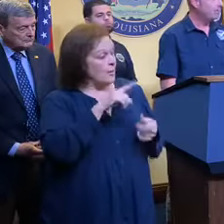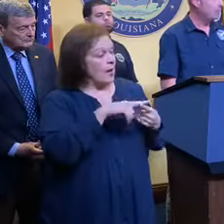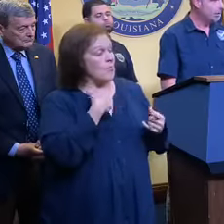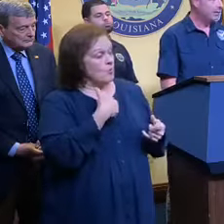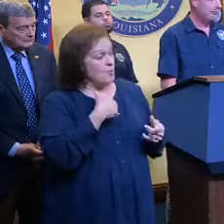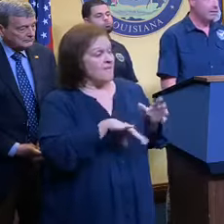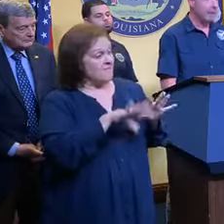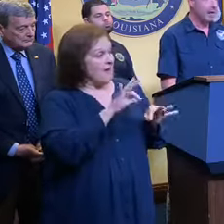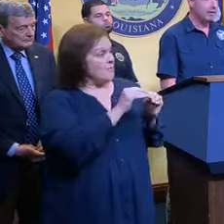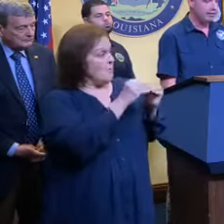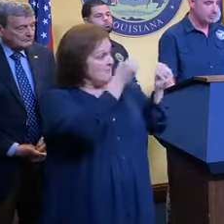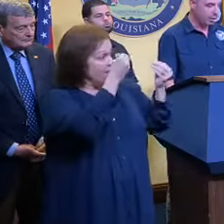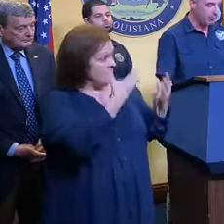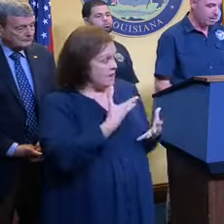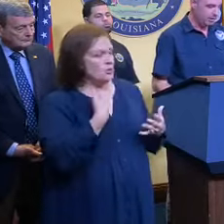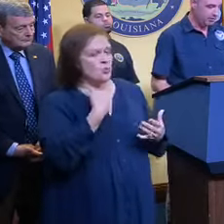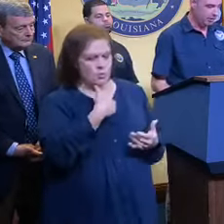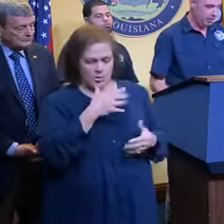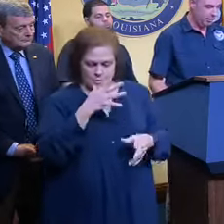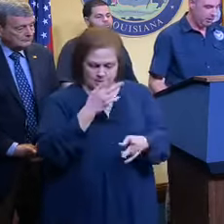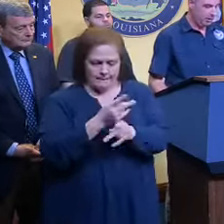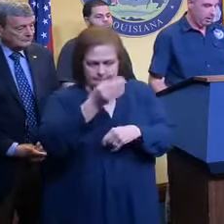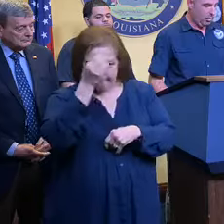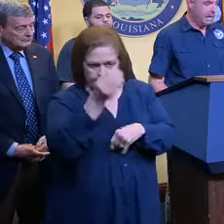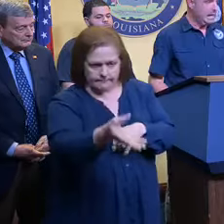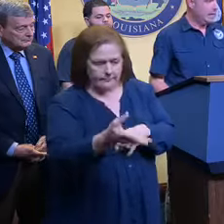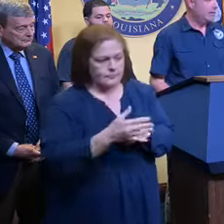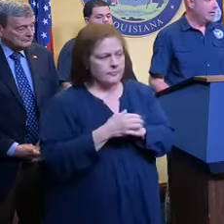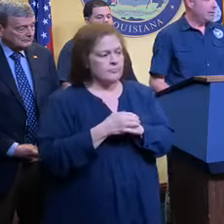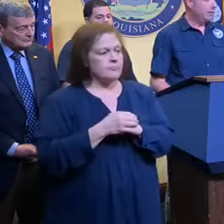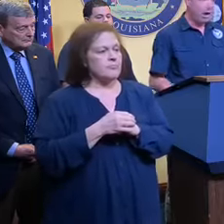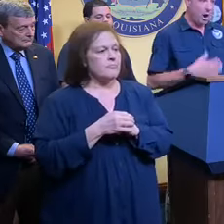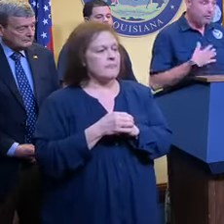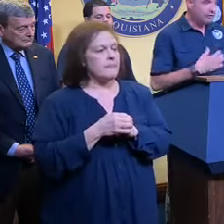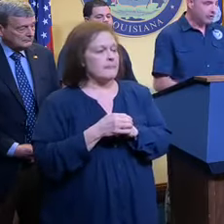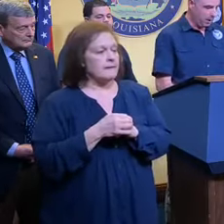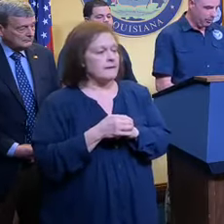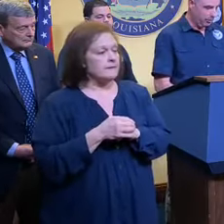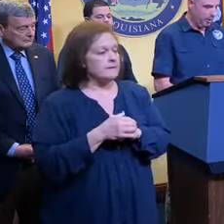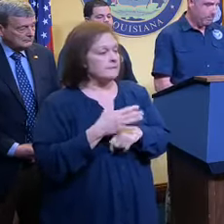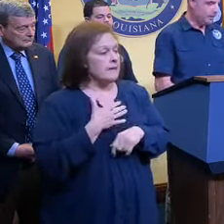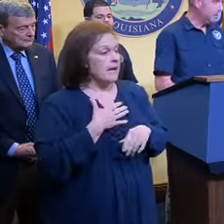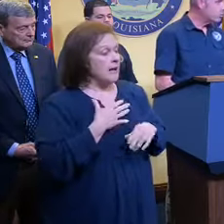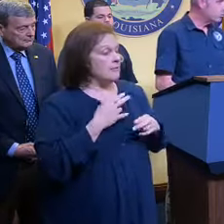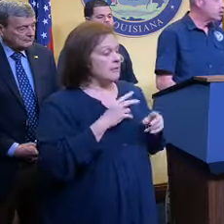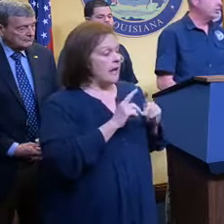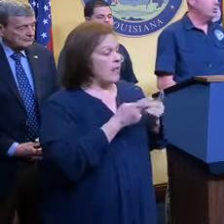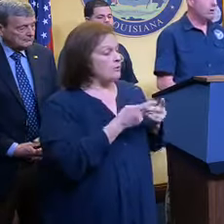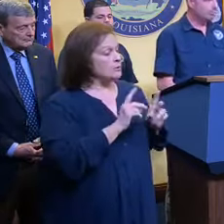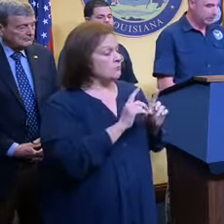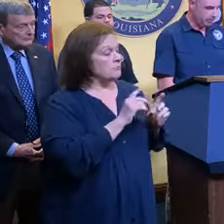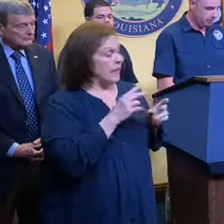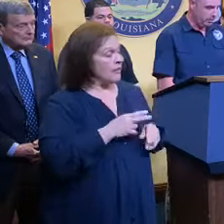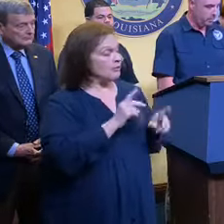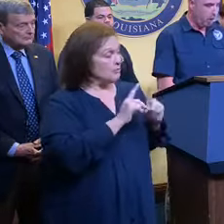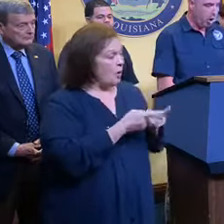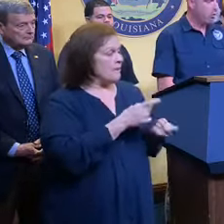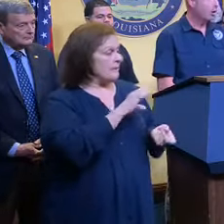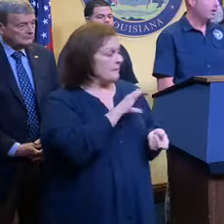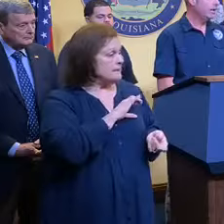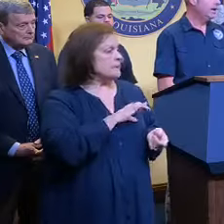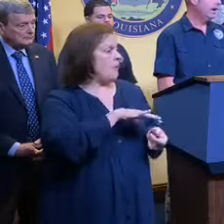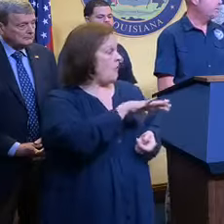always have public safety in mind. That is our primary concern. We, my office, the health department, the administration, the New Orleans Police Department,